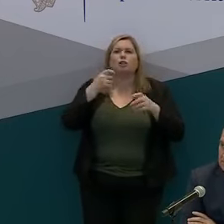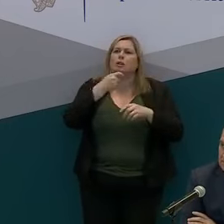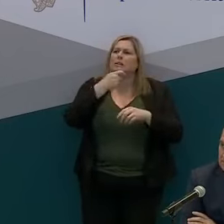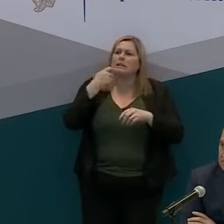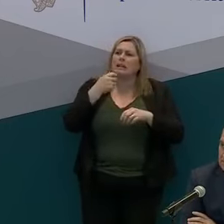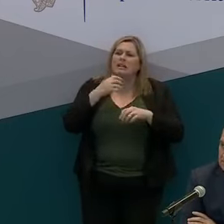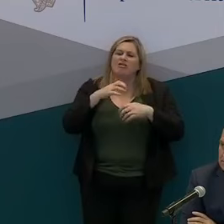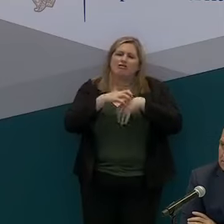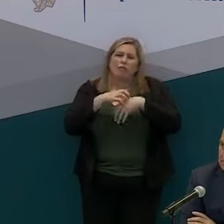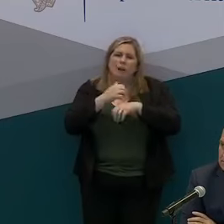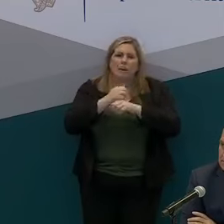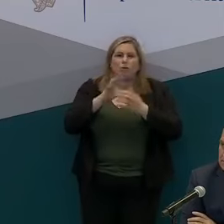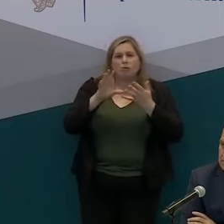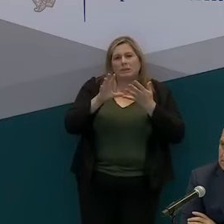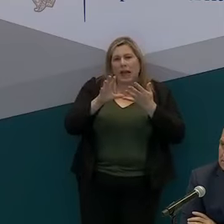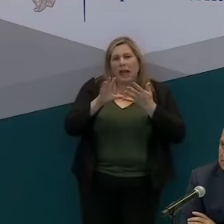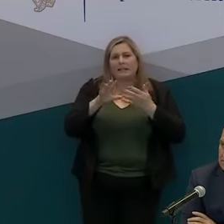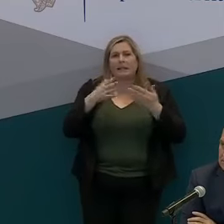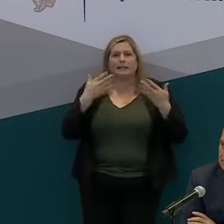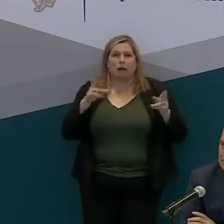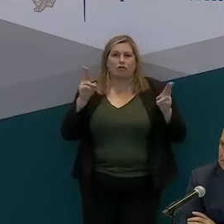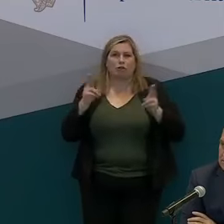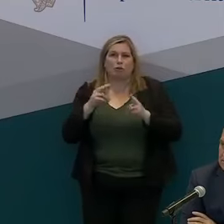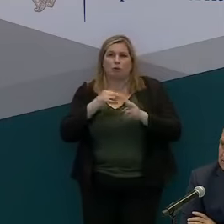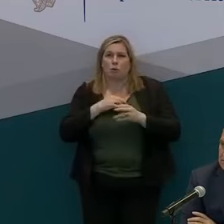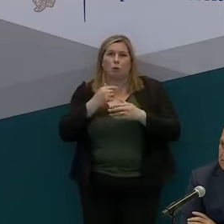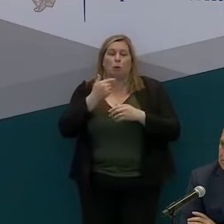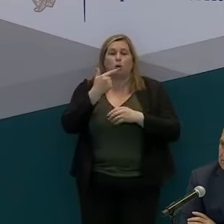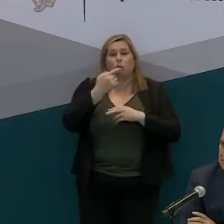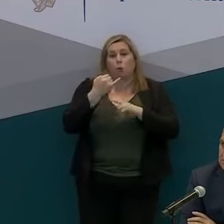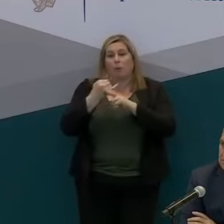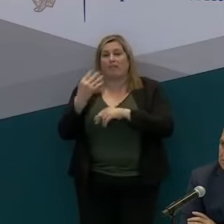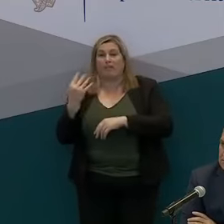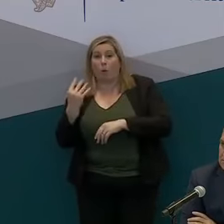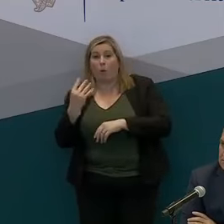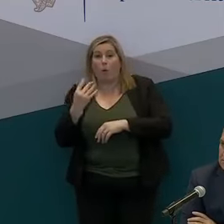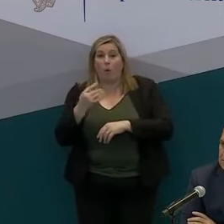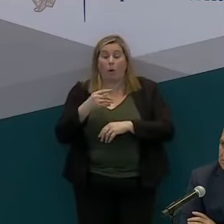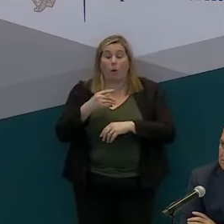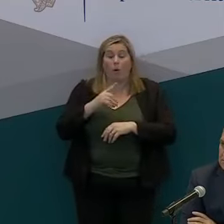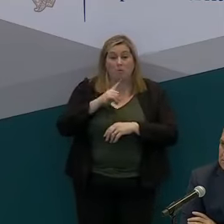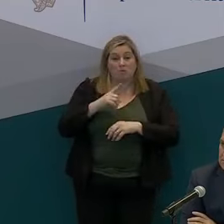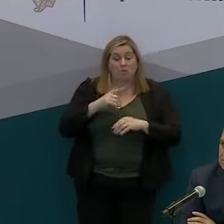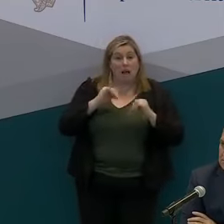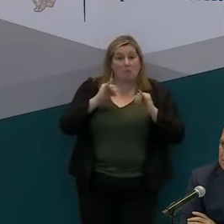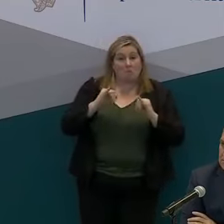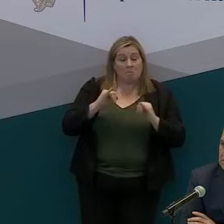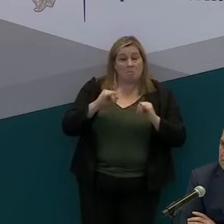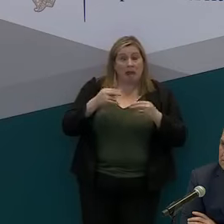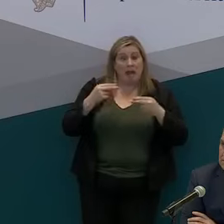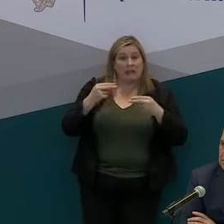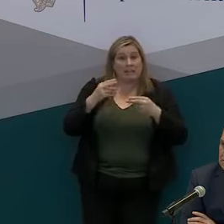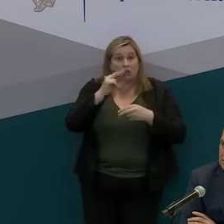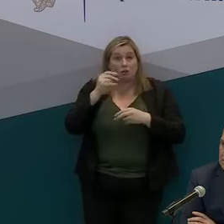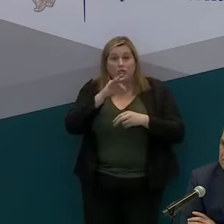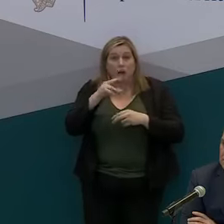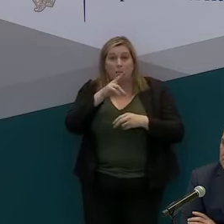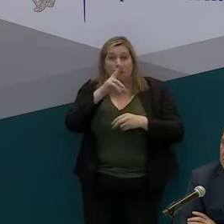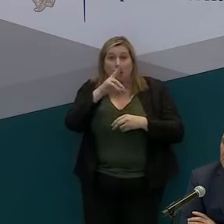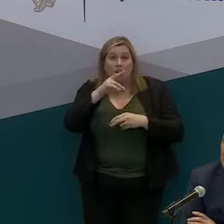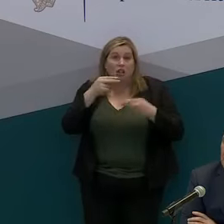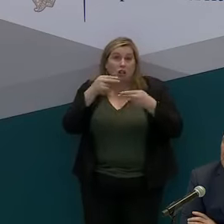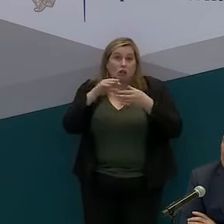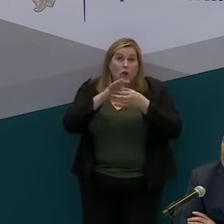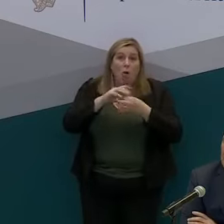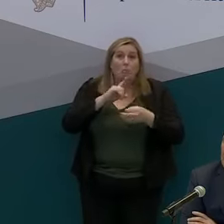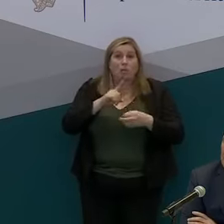days, and it's gone down to 2 and 4 in the last couple of days. Despite all the bad news out of the nursing homes, is there any good news to be seen in that maybe the problem is being